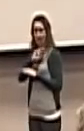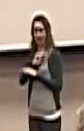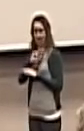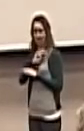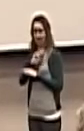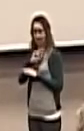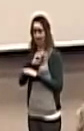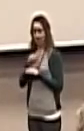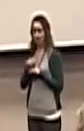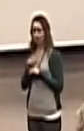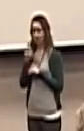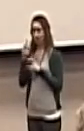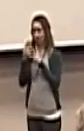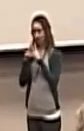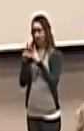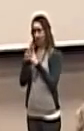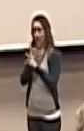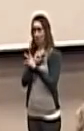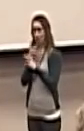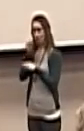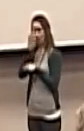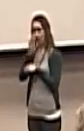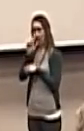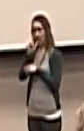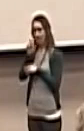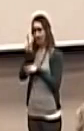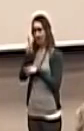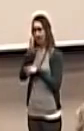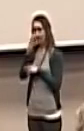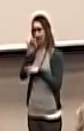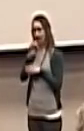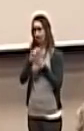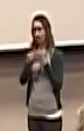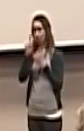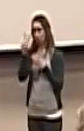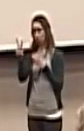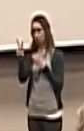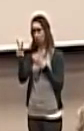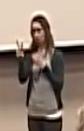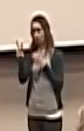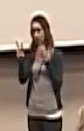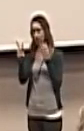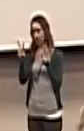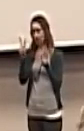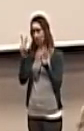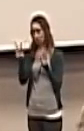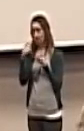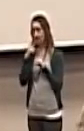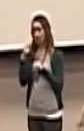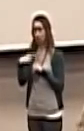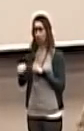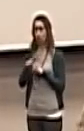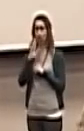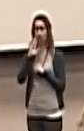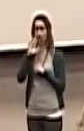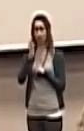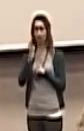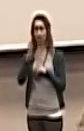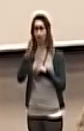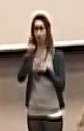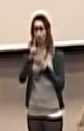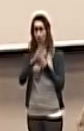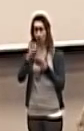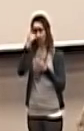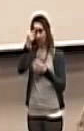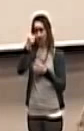in this God. Leviticus 19:2 said, "You shall be holy, for I, Yahweh, your